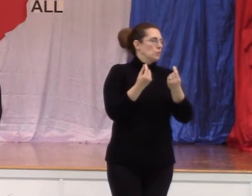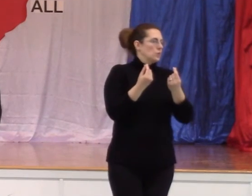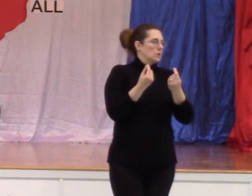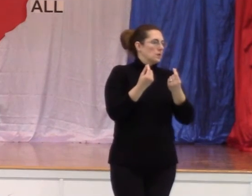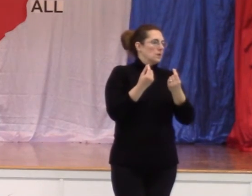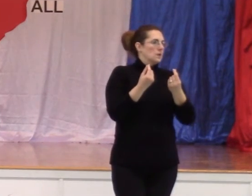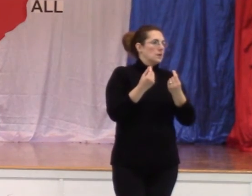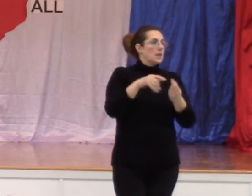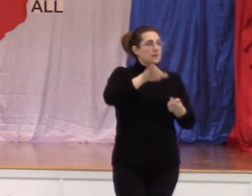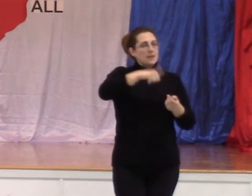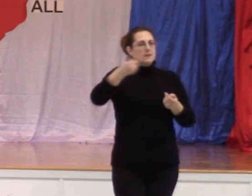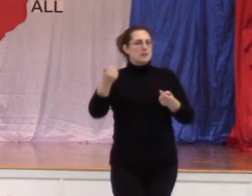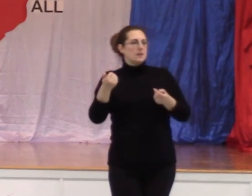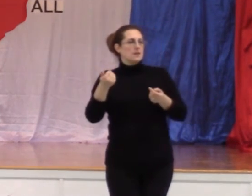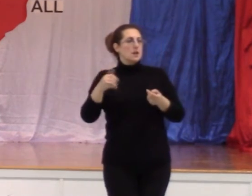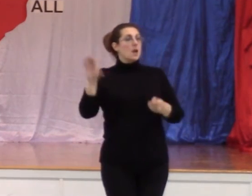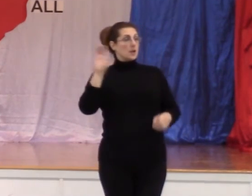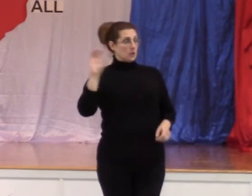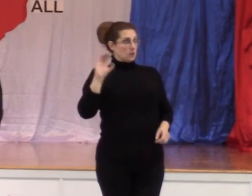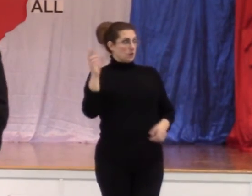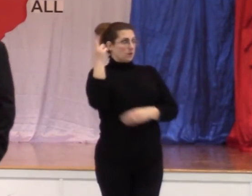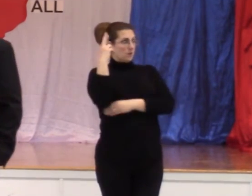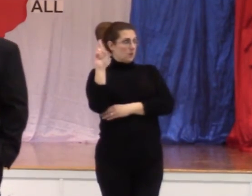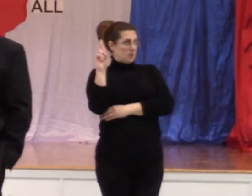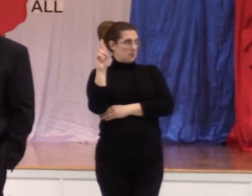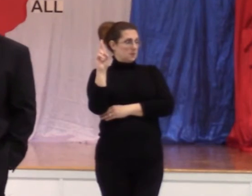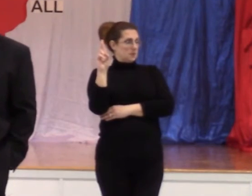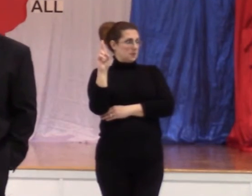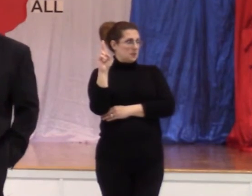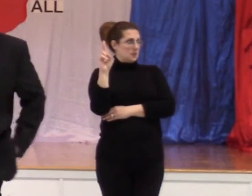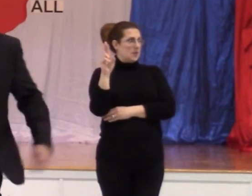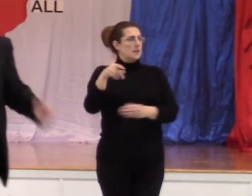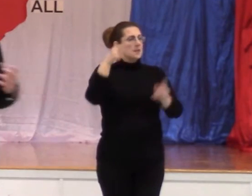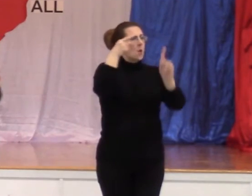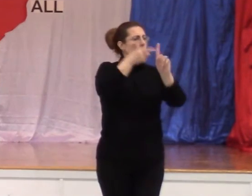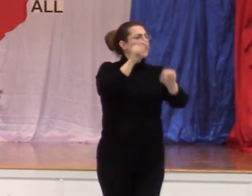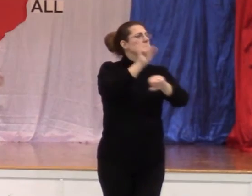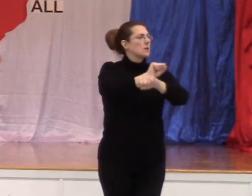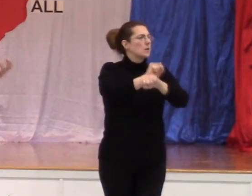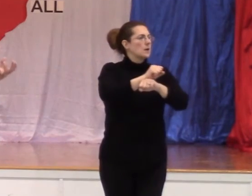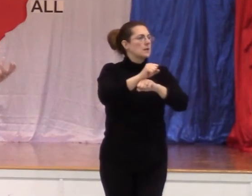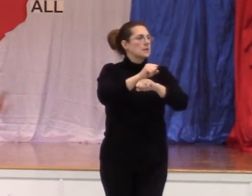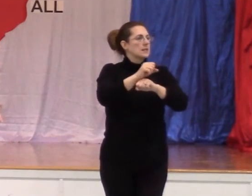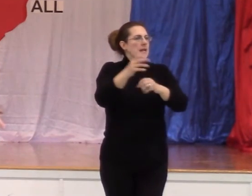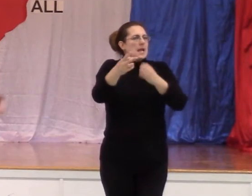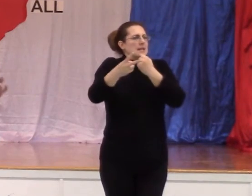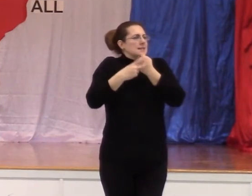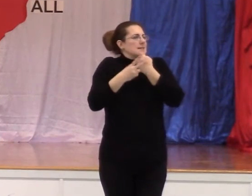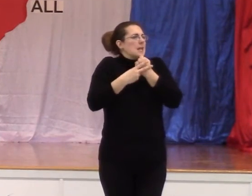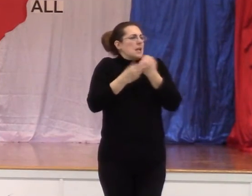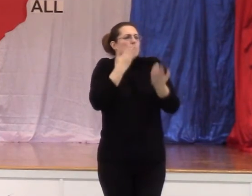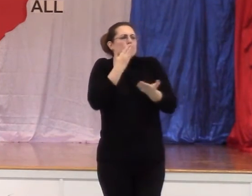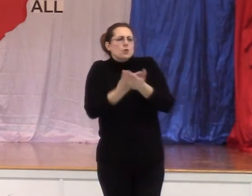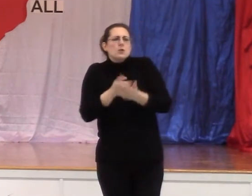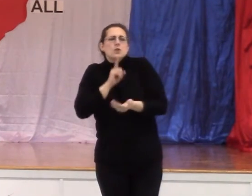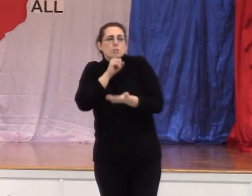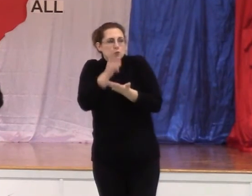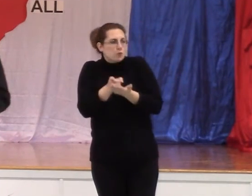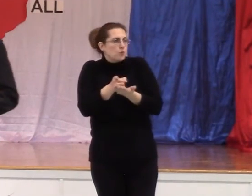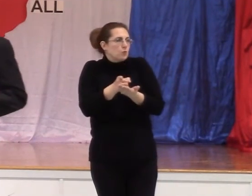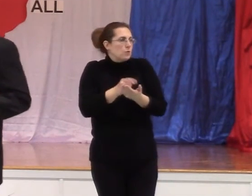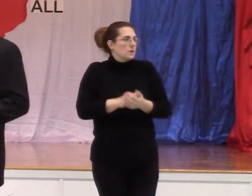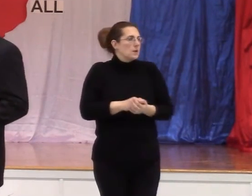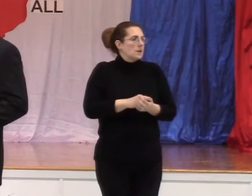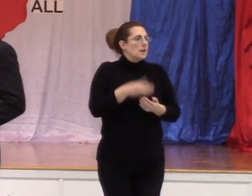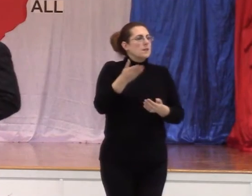Okay, so that's the other side. The conservative reformation, as Krauth coins the word, it keeps what is good and what is true.